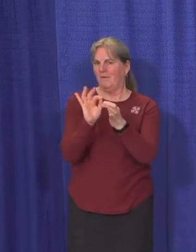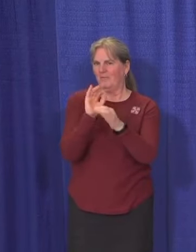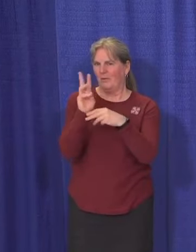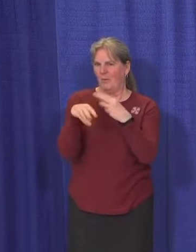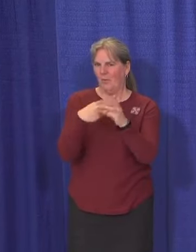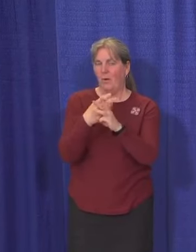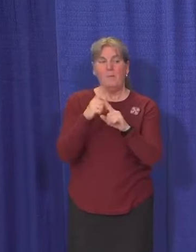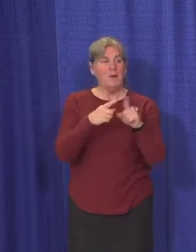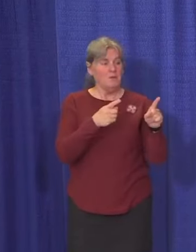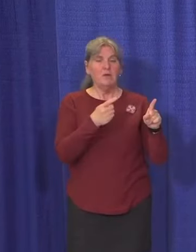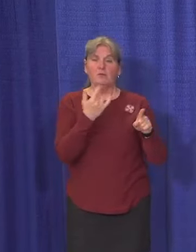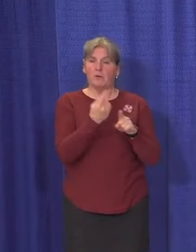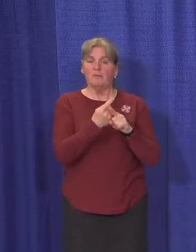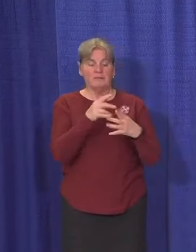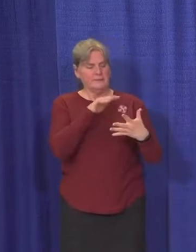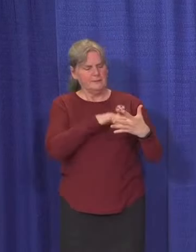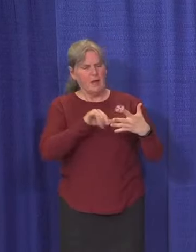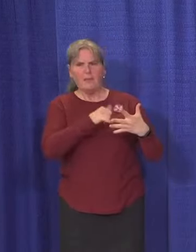looking at the other options,